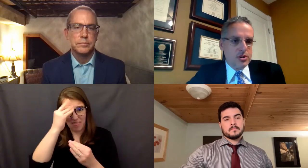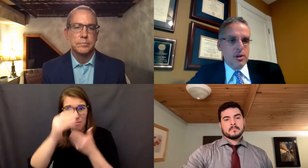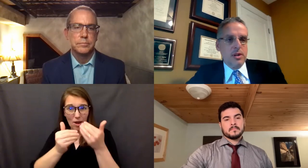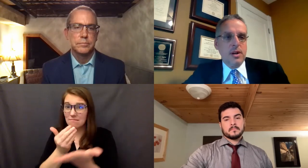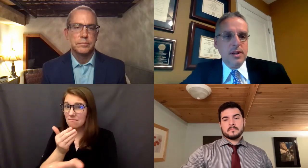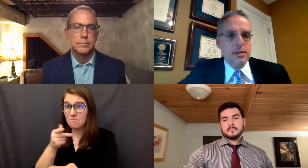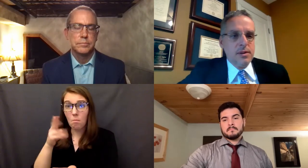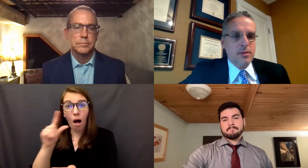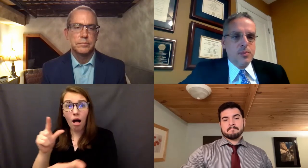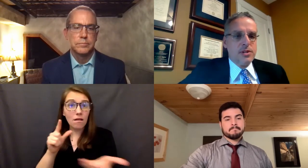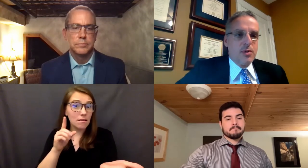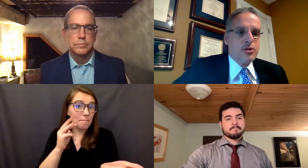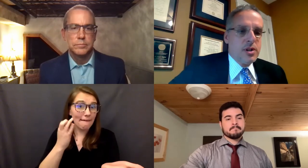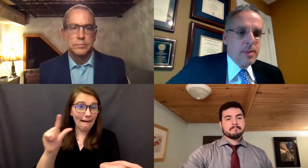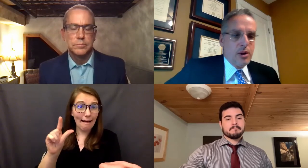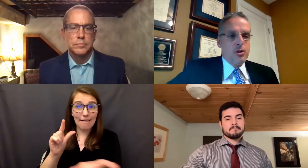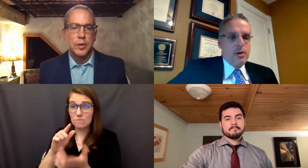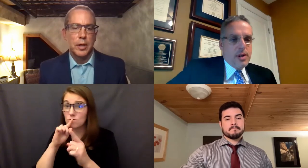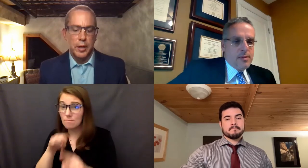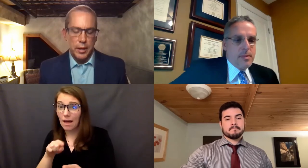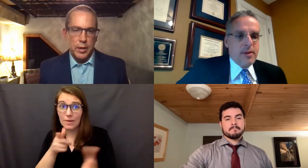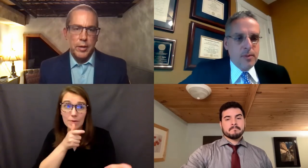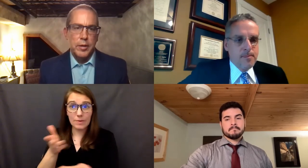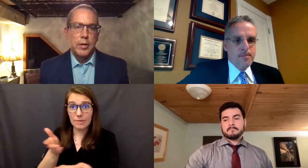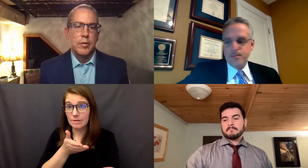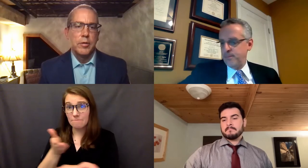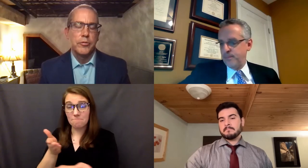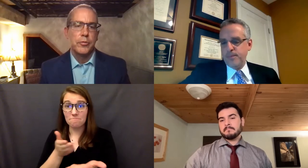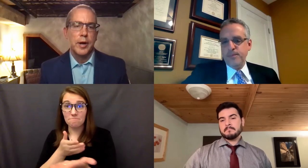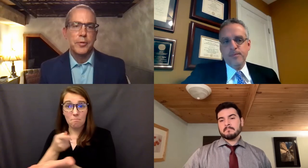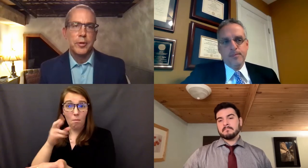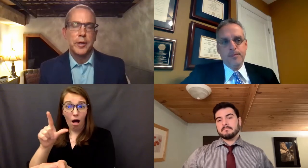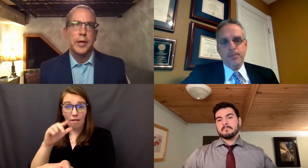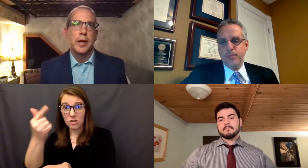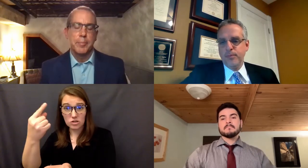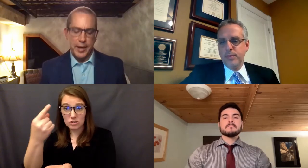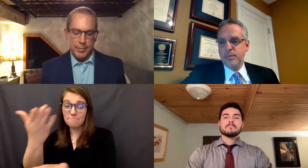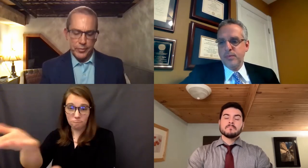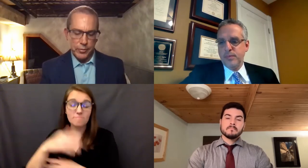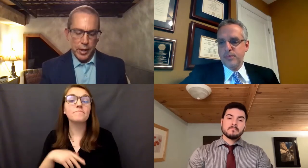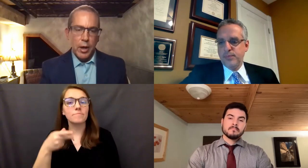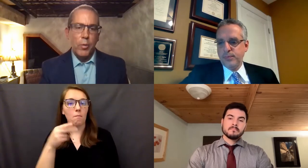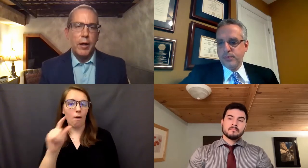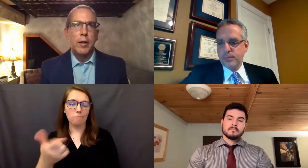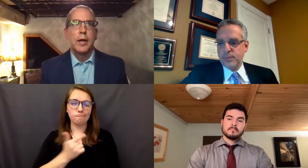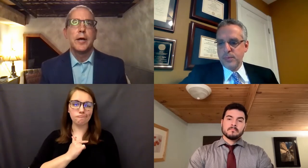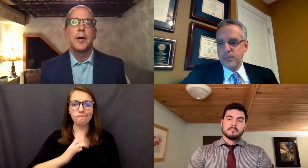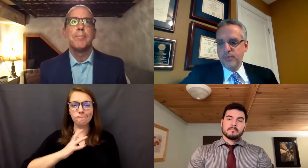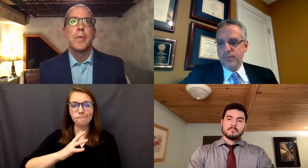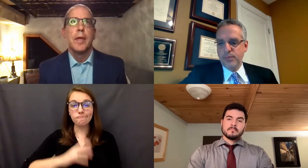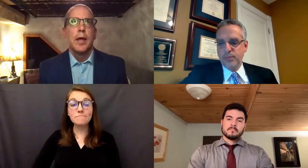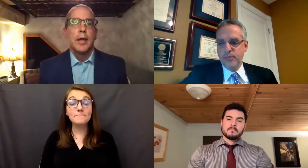Paul, do you want to start that in response to that question? Then Miguel, could you maybe after him? Sure, absolutely. I'd be happy to. Well,